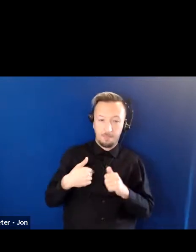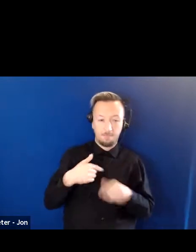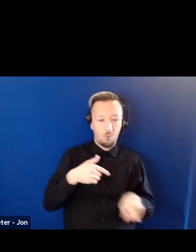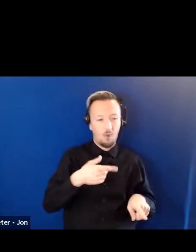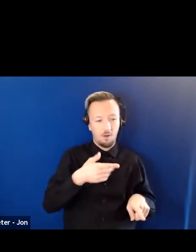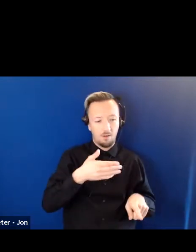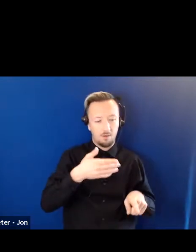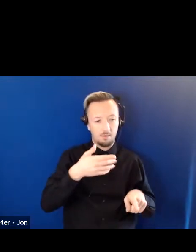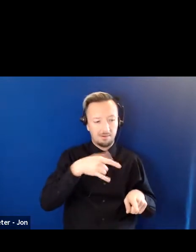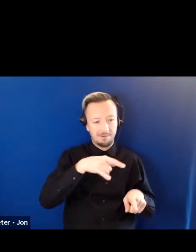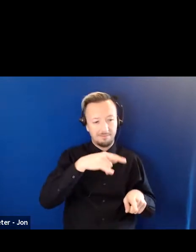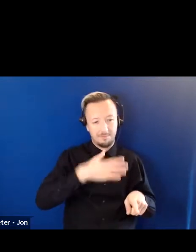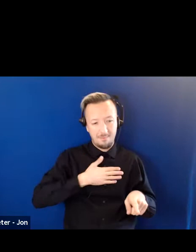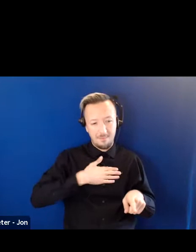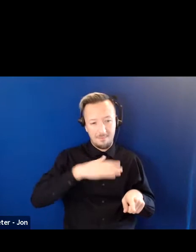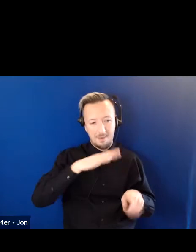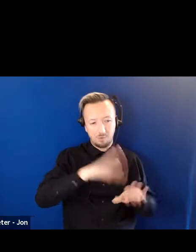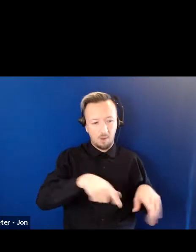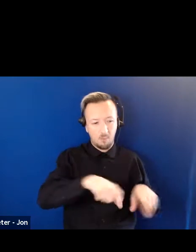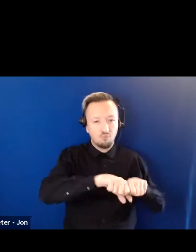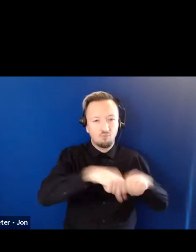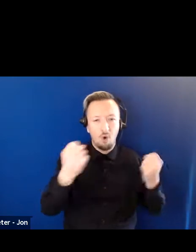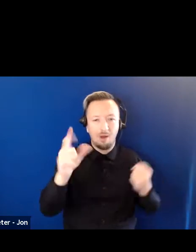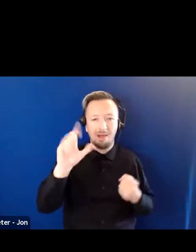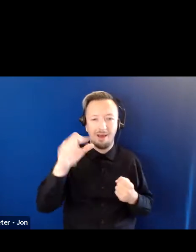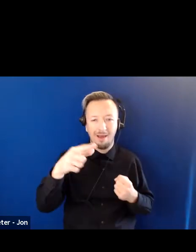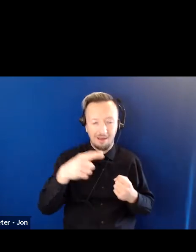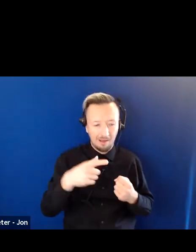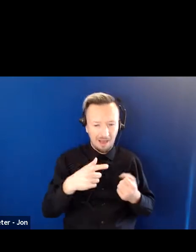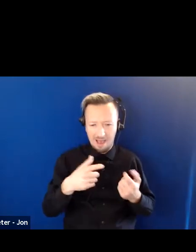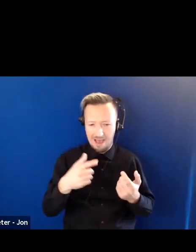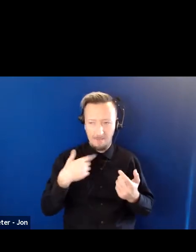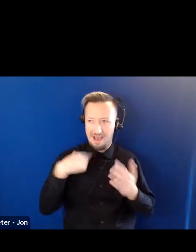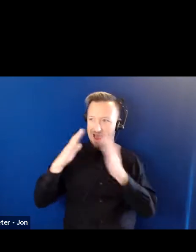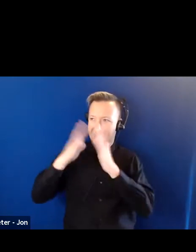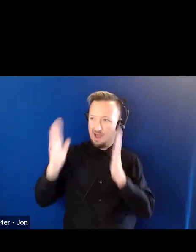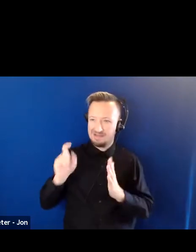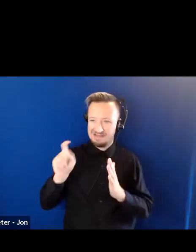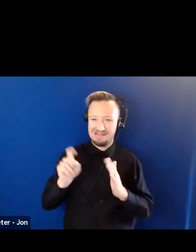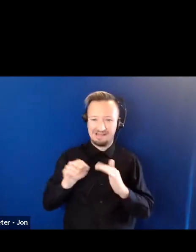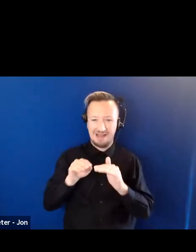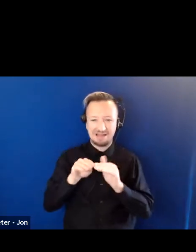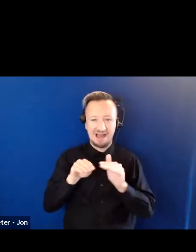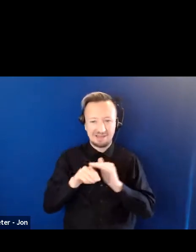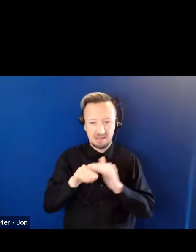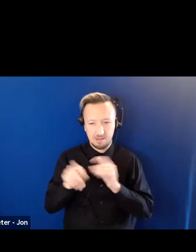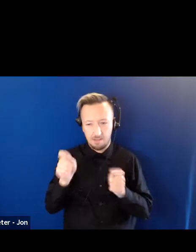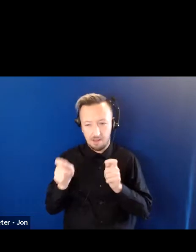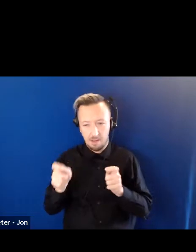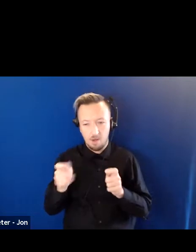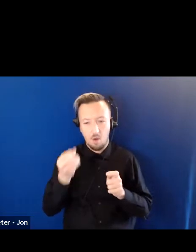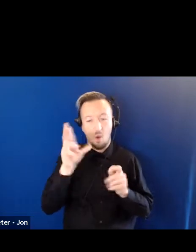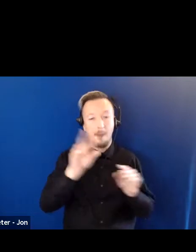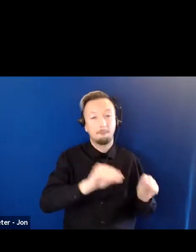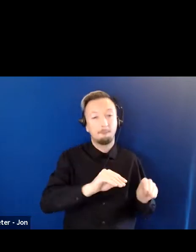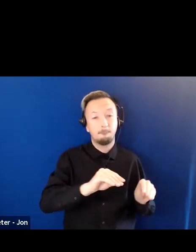leg during soccer and, you know, you need to make sure that you have an accessible home. In regards to moving, wouldn't it